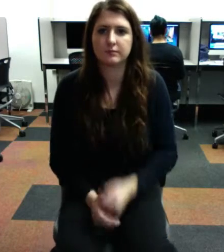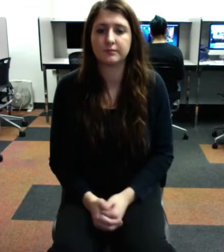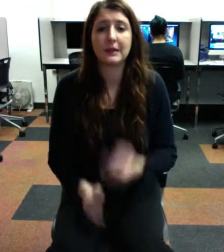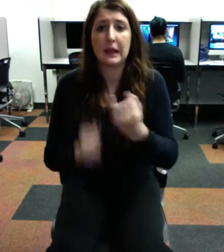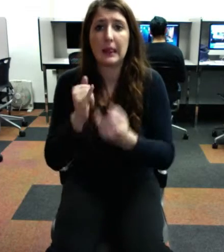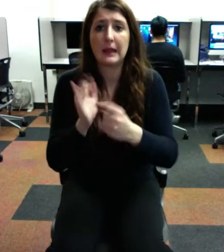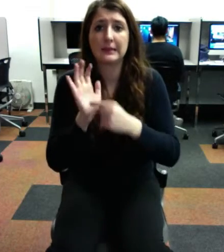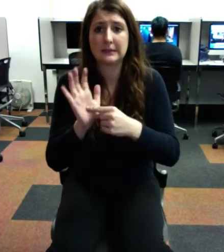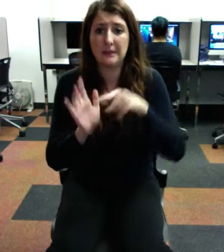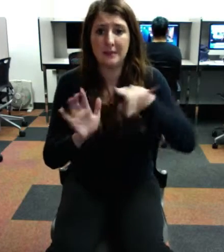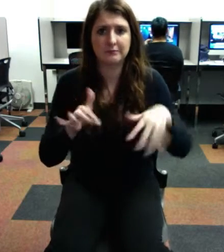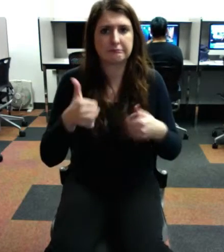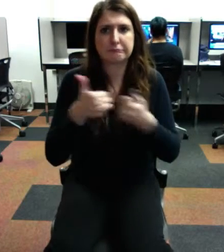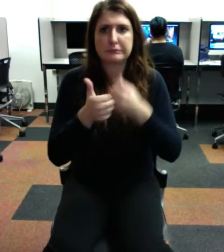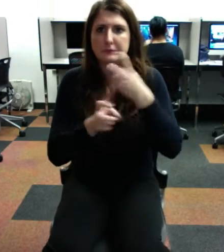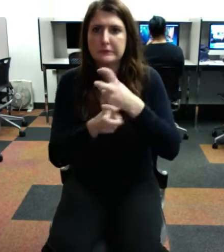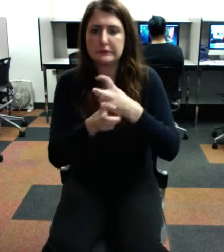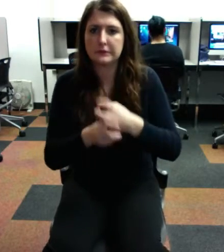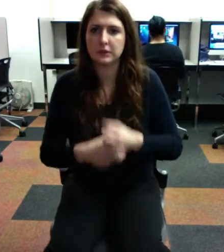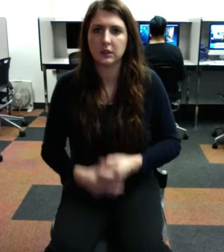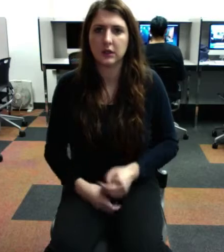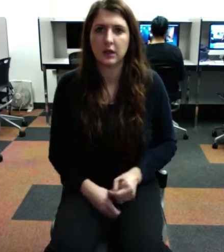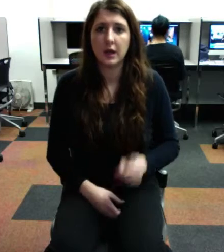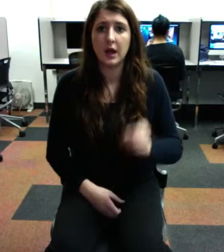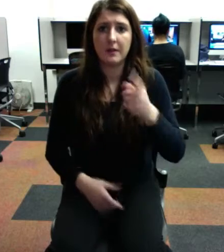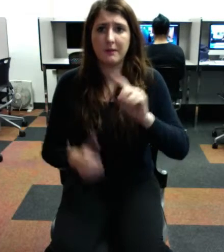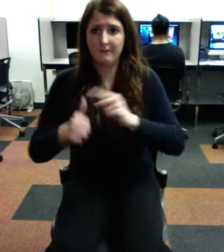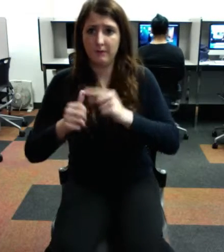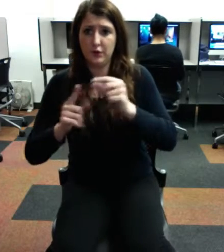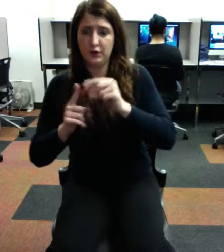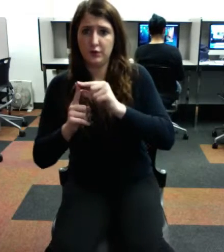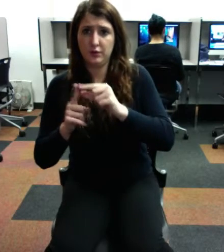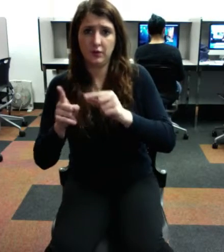more of a challenge. The original word that we looked at,